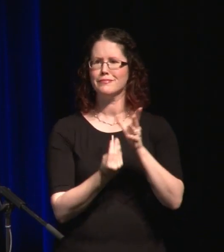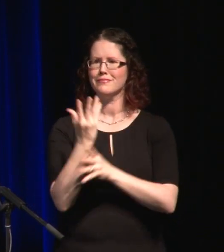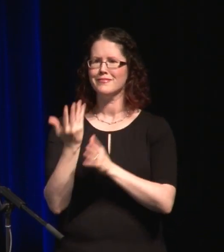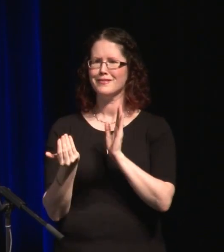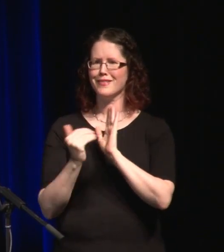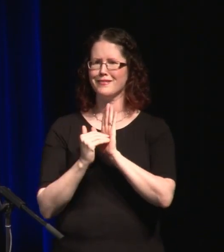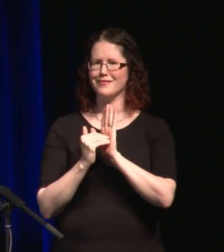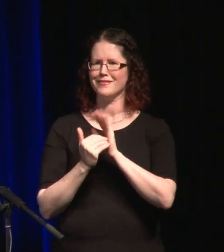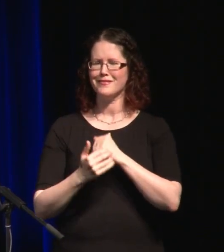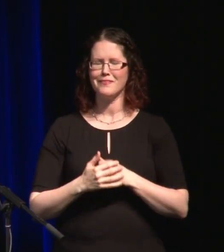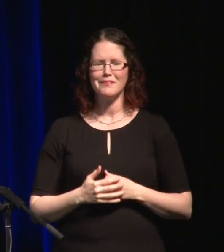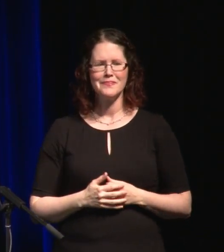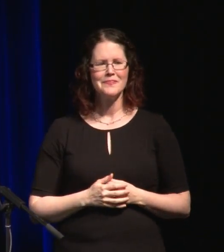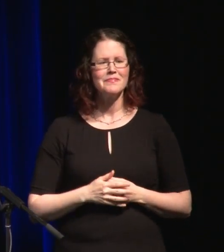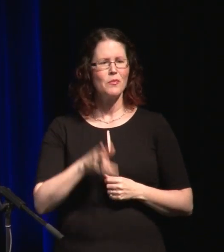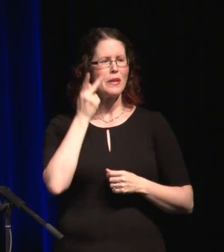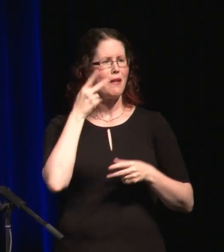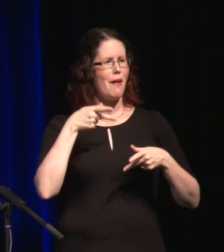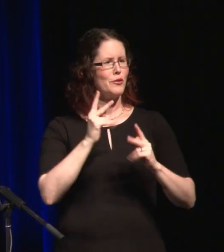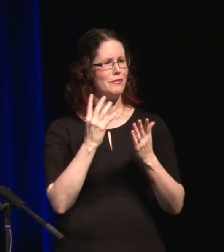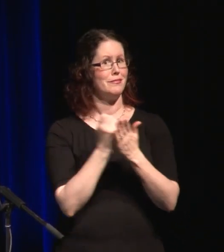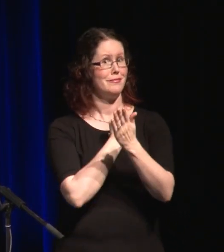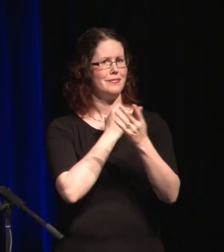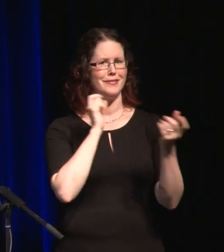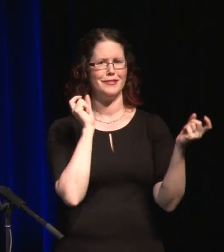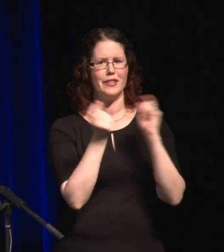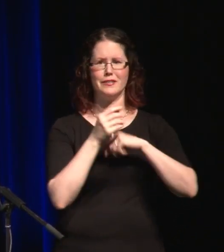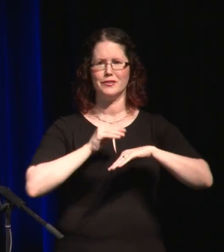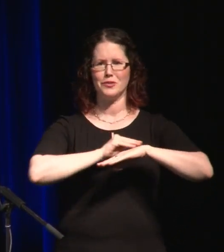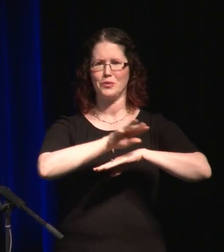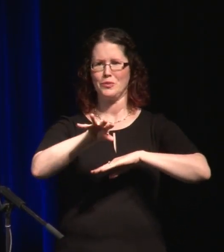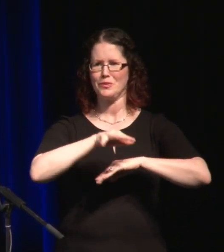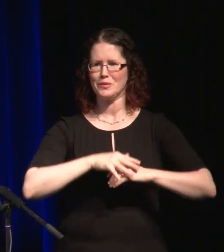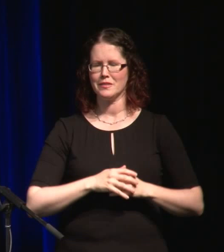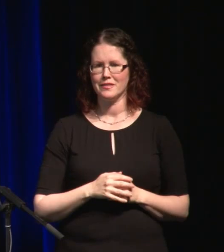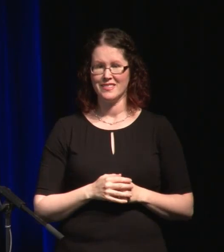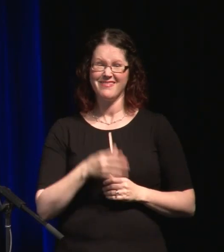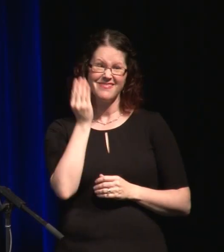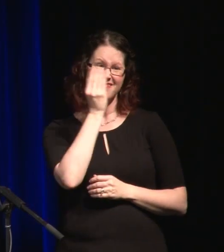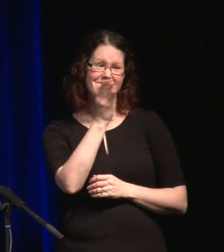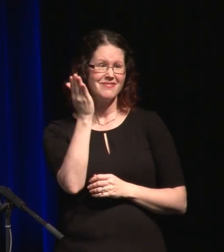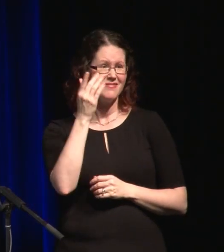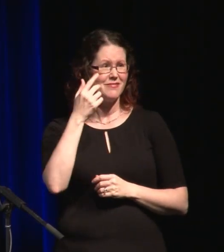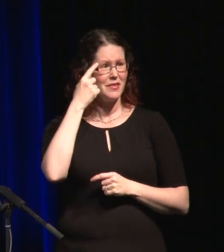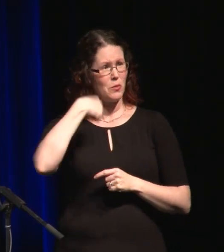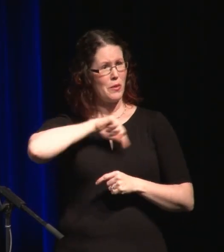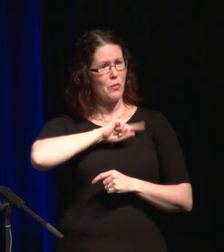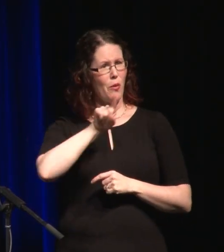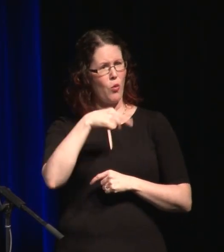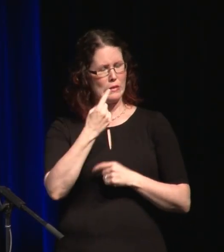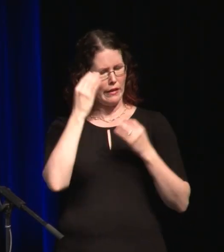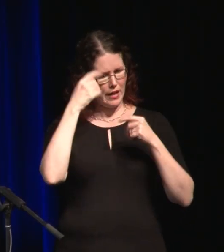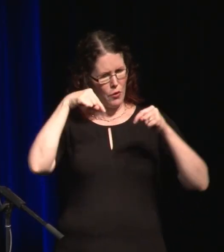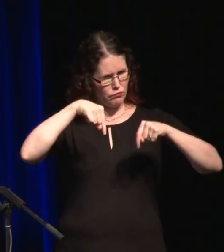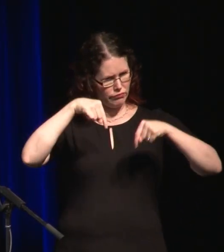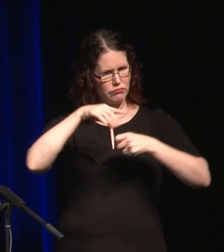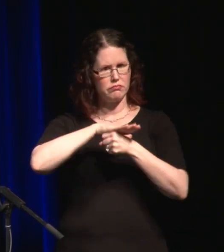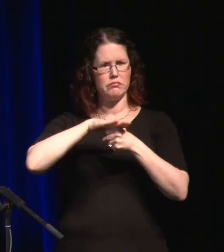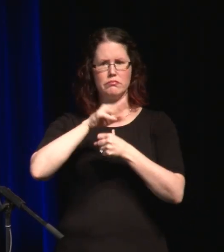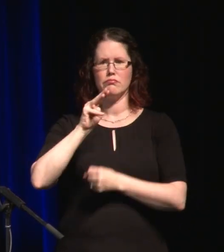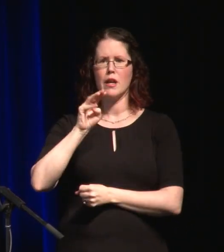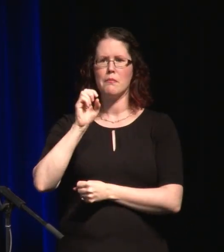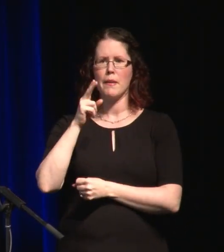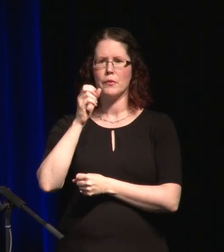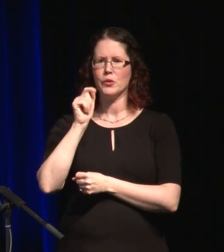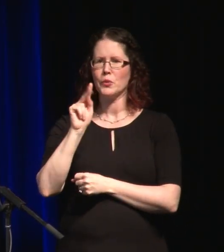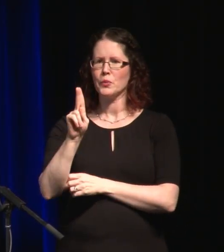to make a difference. Now, at first, I must admit, we were only thinking about Membertou. Today, we